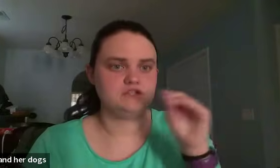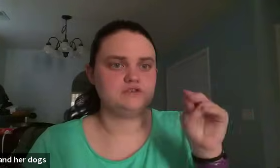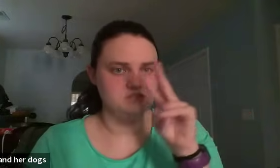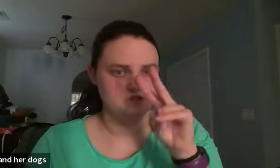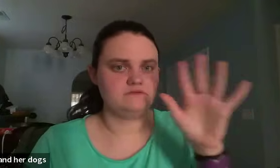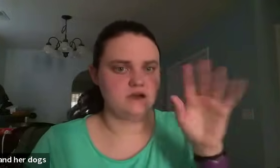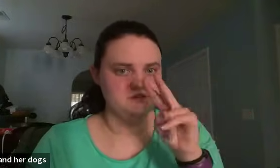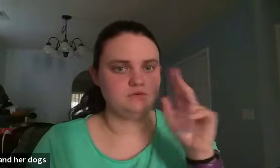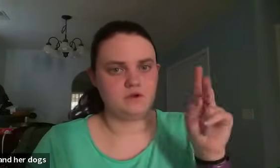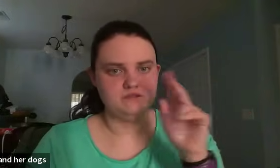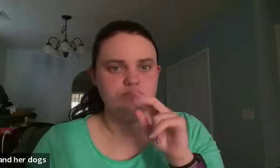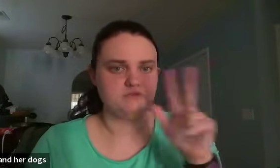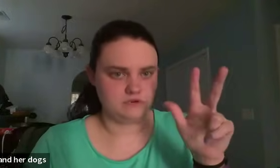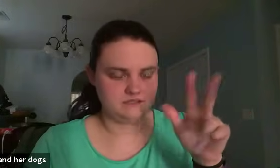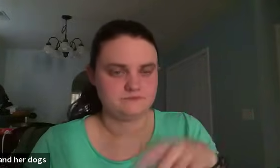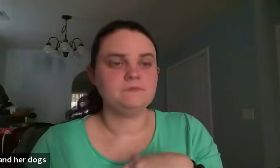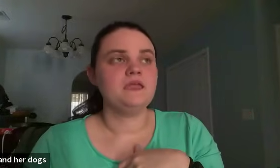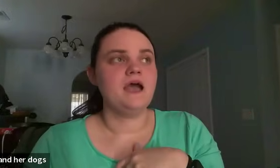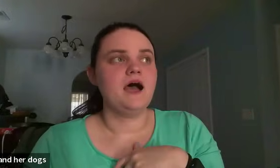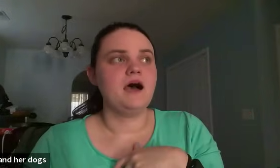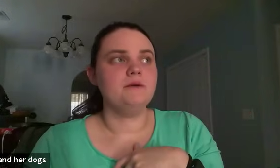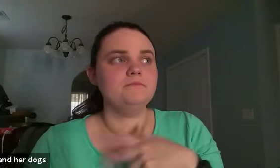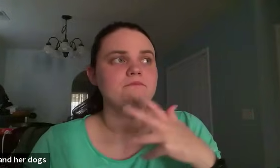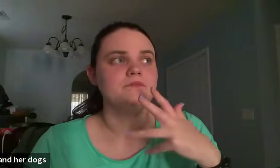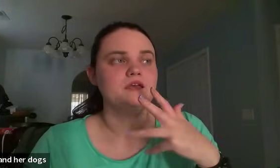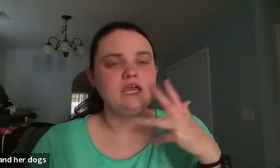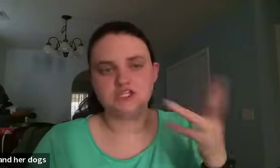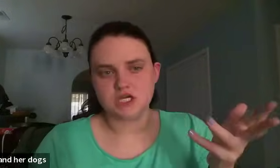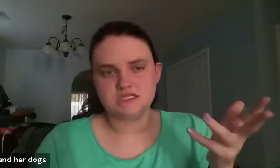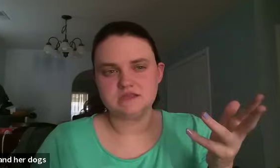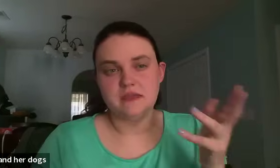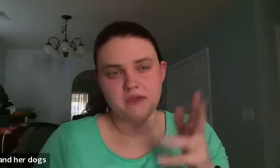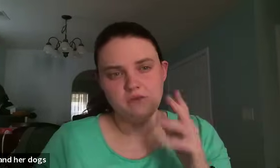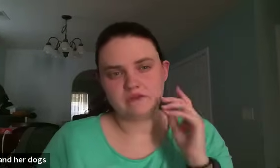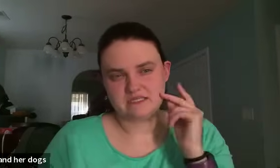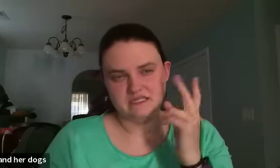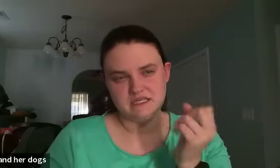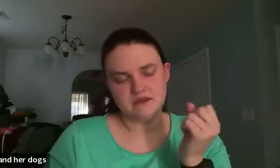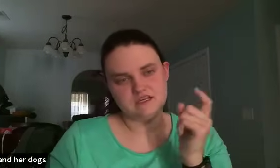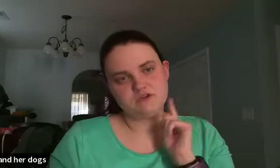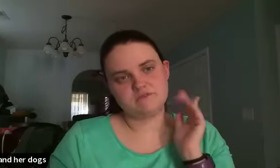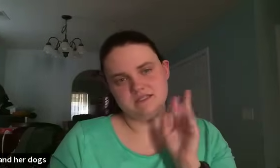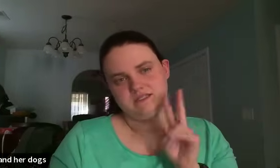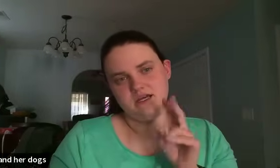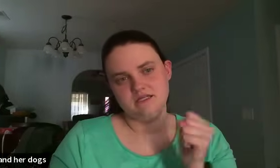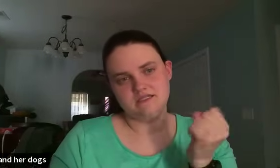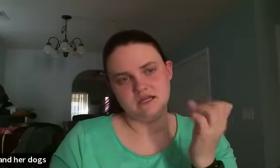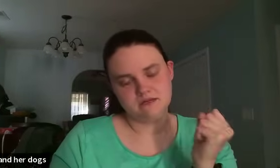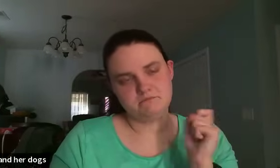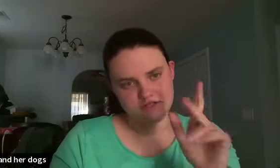do the 2 5s, 2 1, 2 3s. It just, they may, when they see it, a deaf person may see it and sign it back